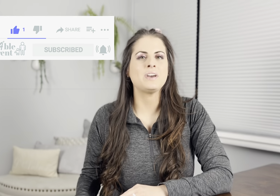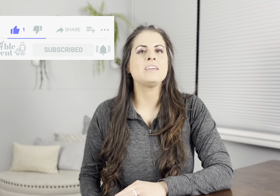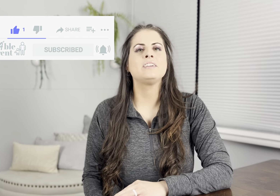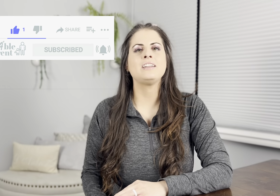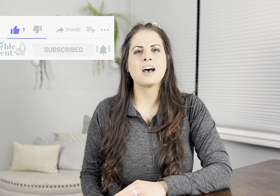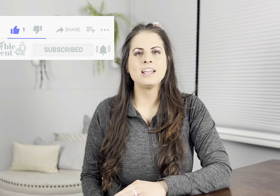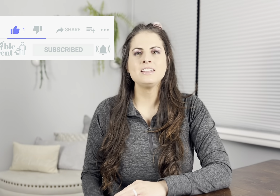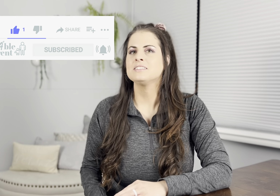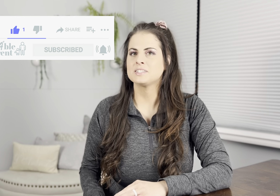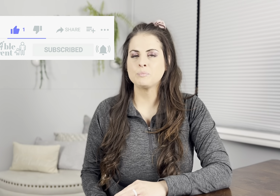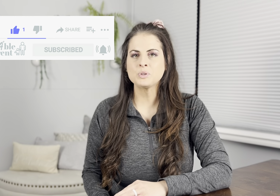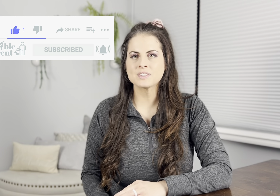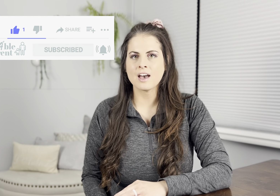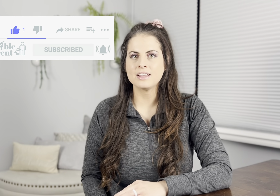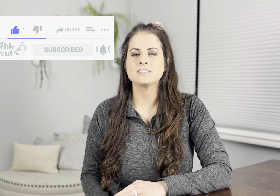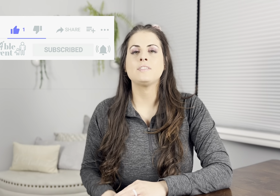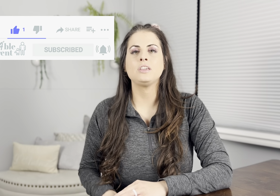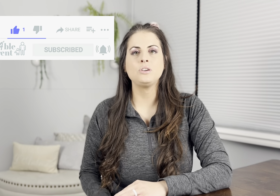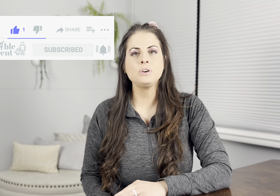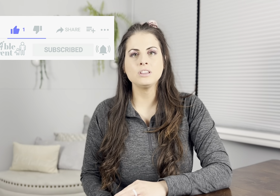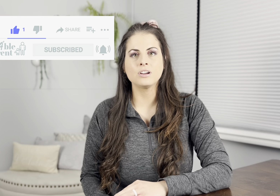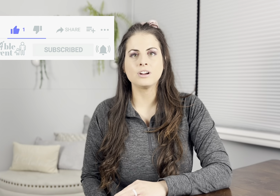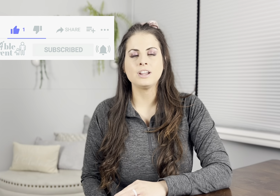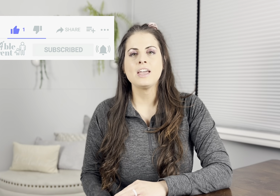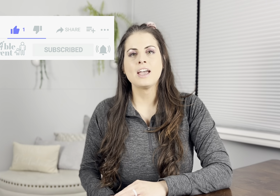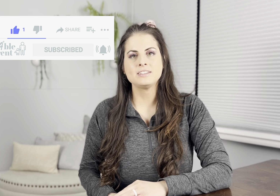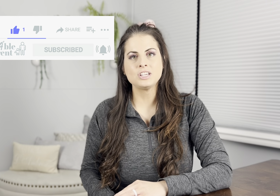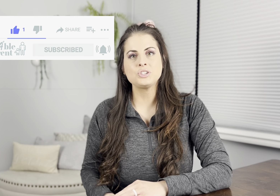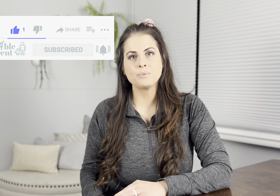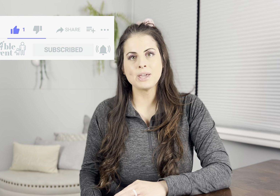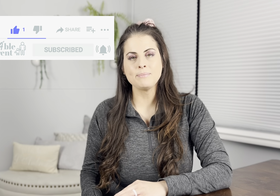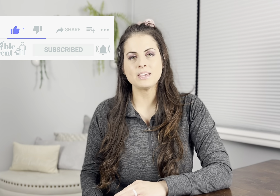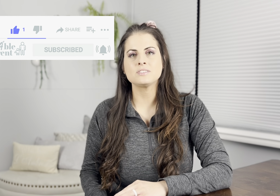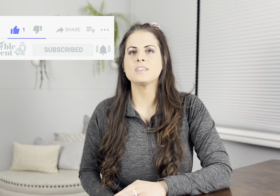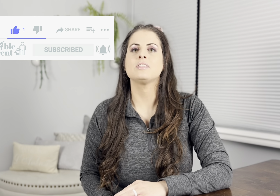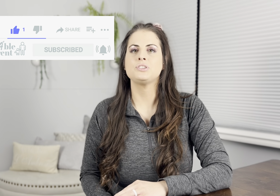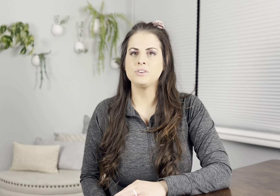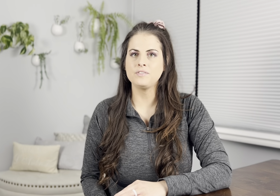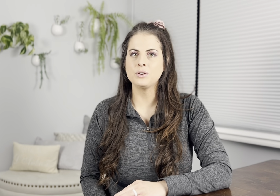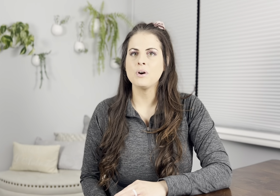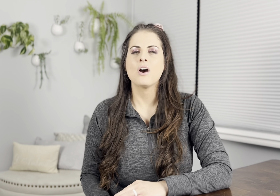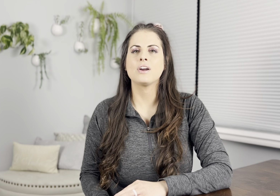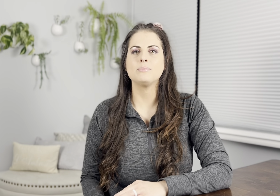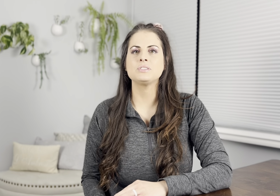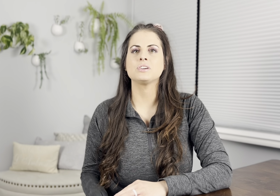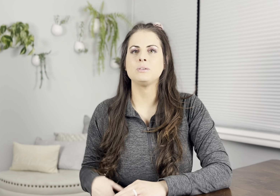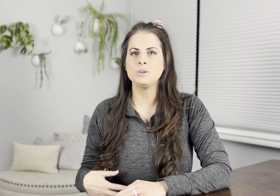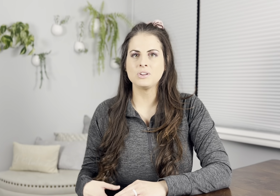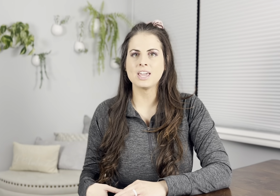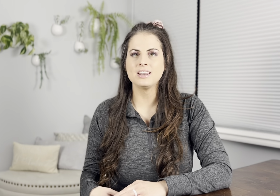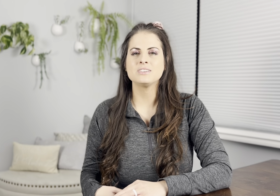The 9 simple signs that you can learn and teach your baby so that the two of you are able to communicate